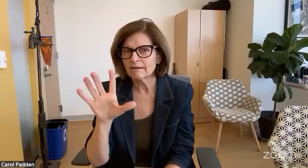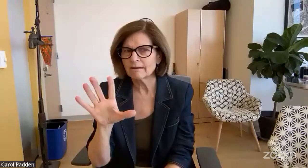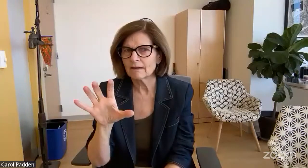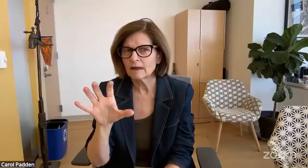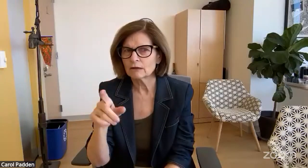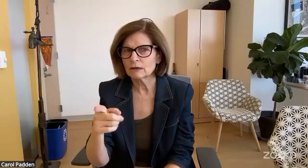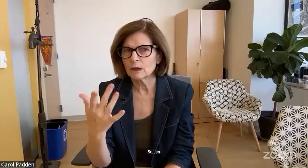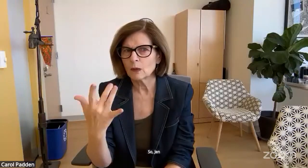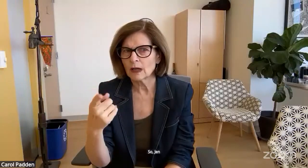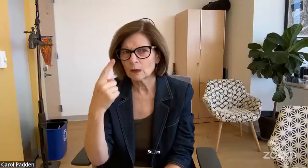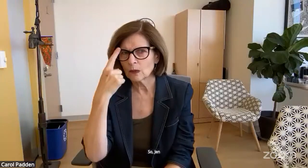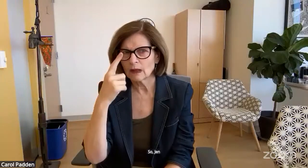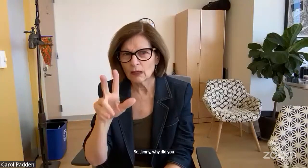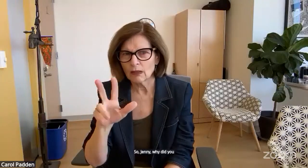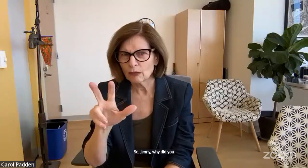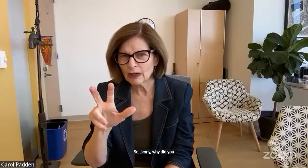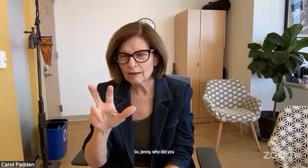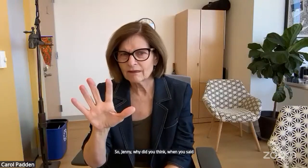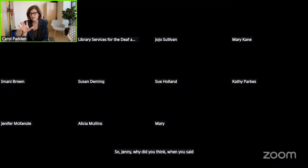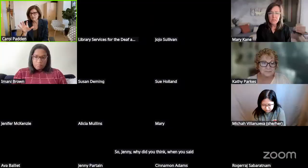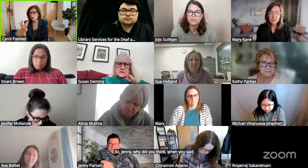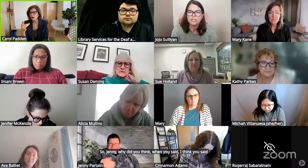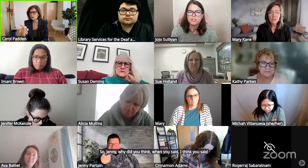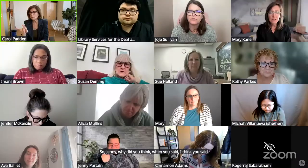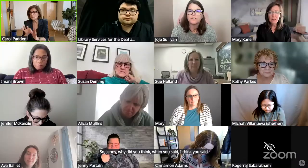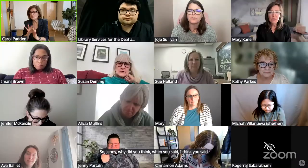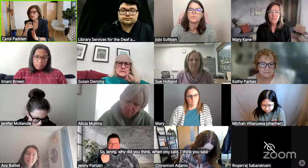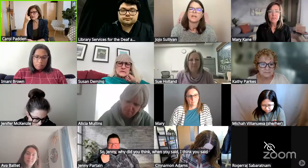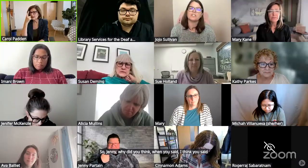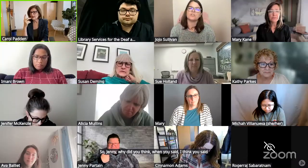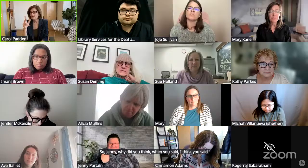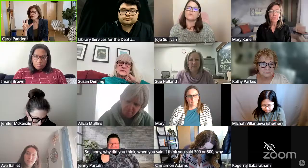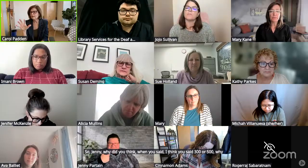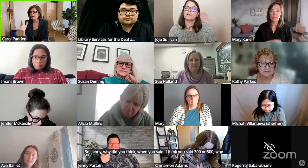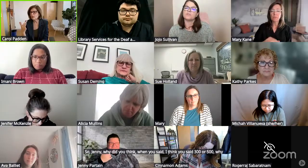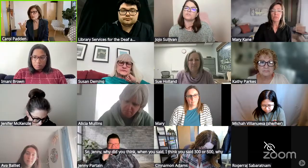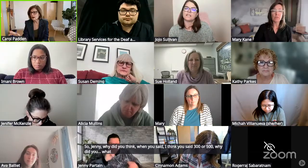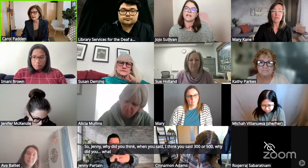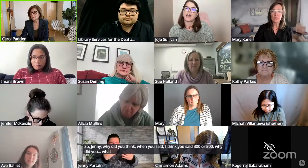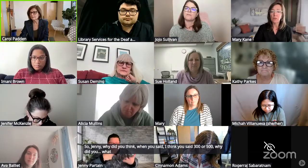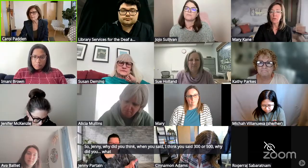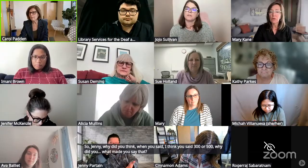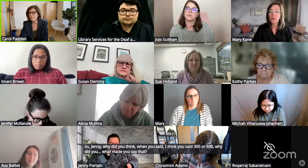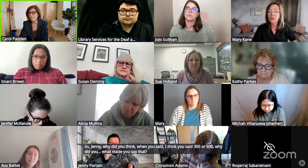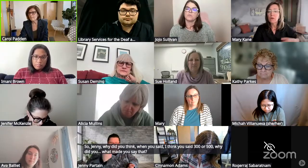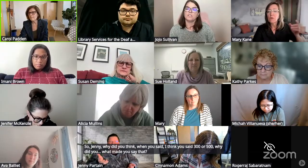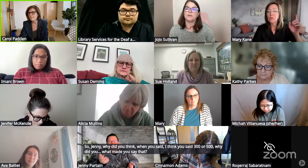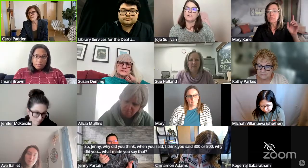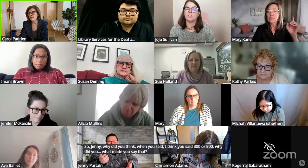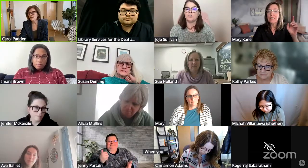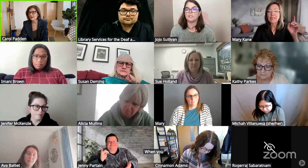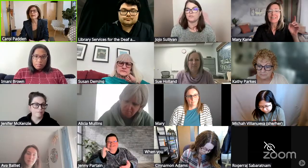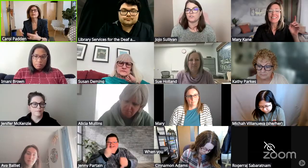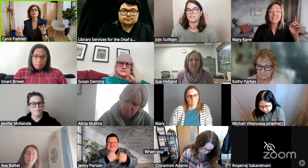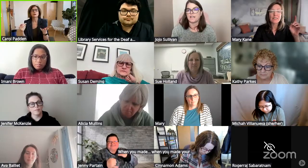So Jenny, why did you think when you said, I think you said 300 or 500, what made you say that when you made your first